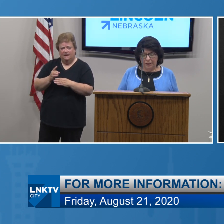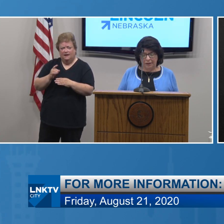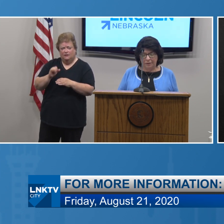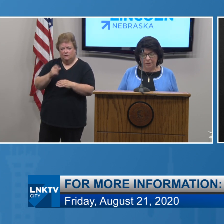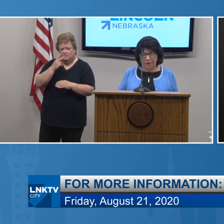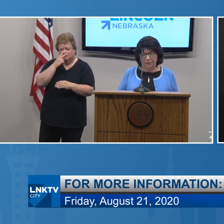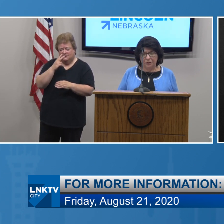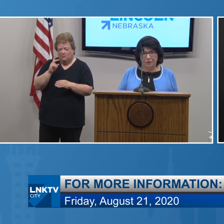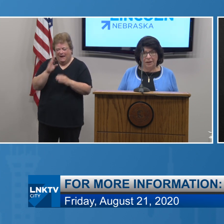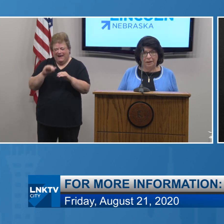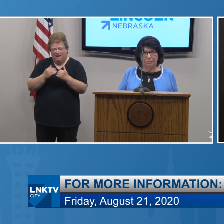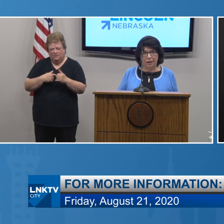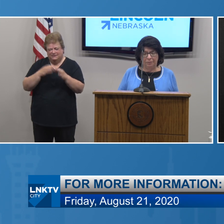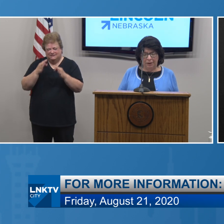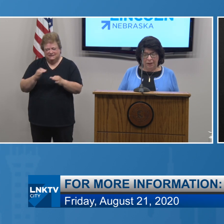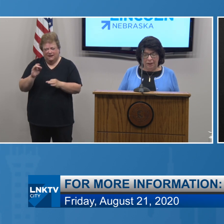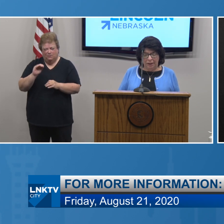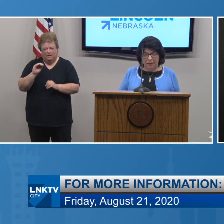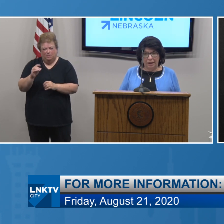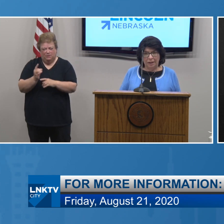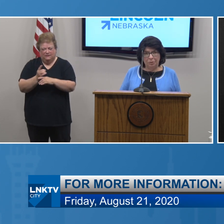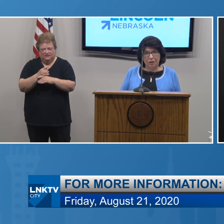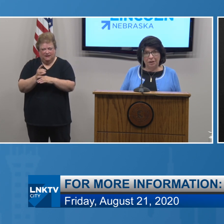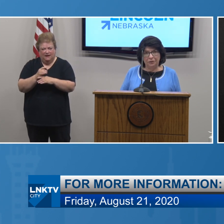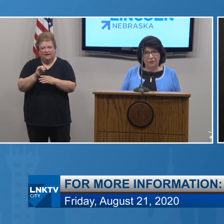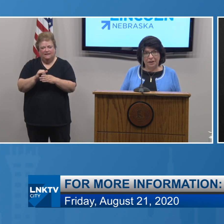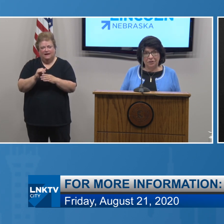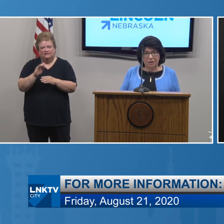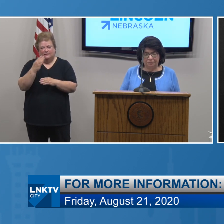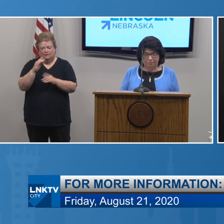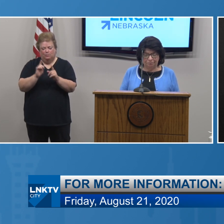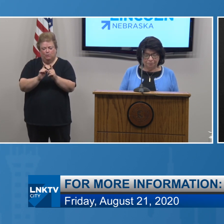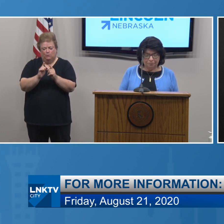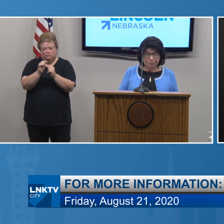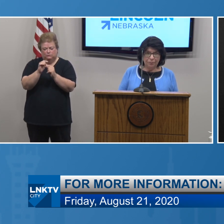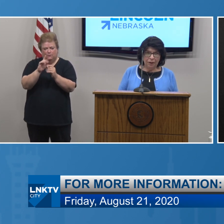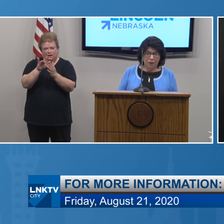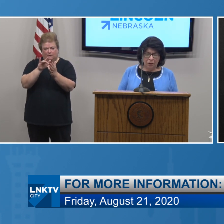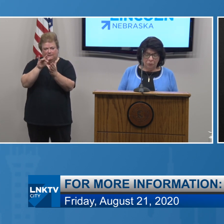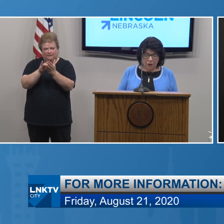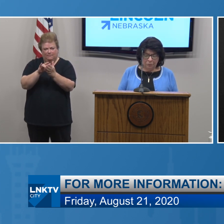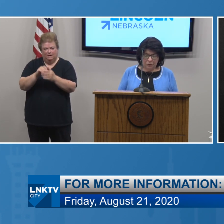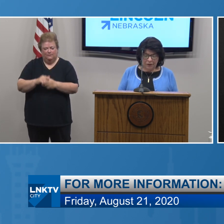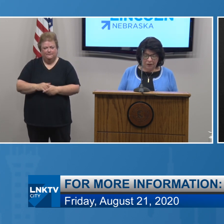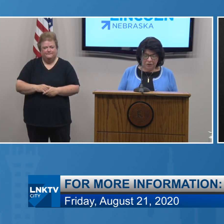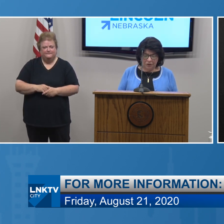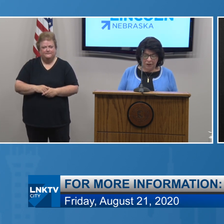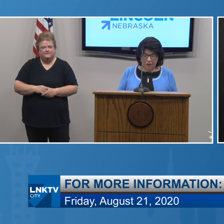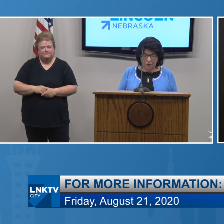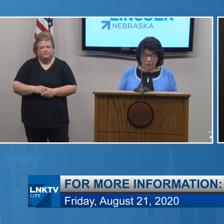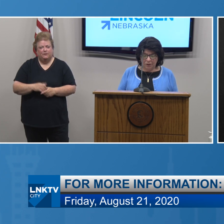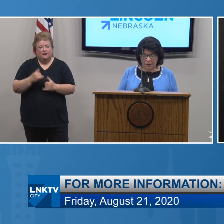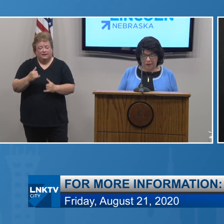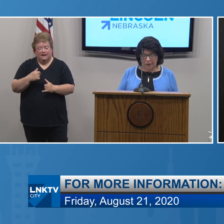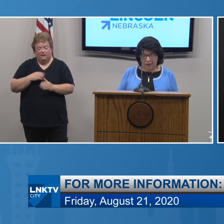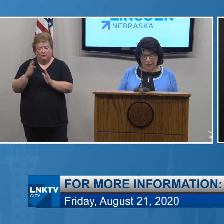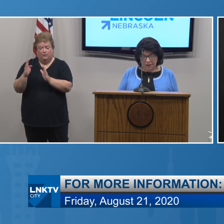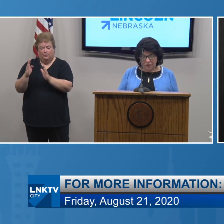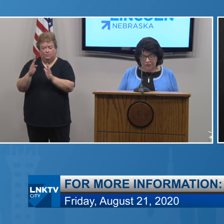in red at the middle of the gradient map in the upper yellow section. We are moving into